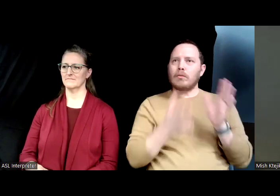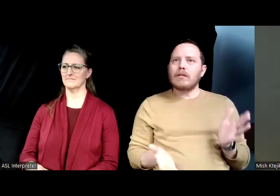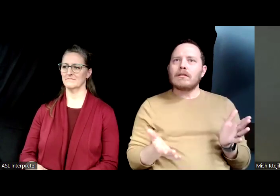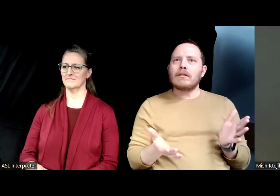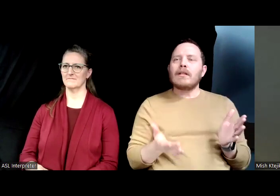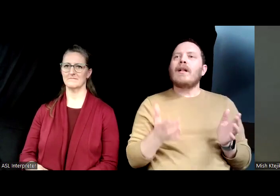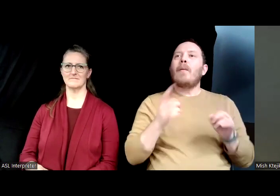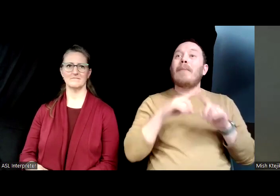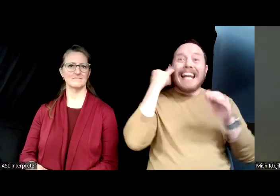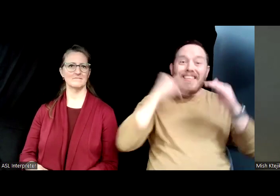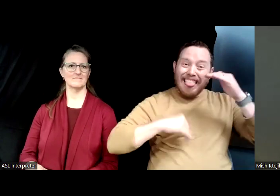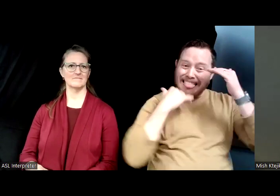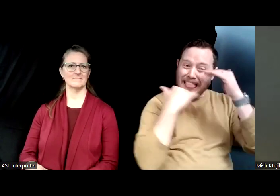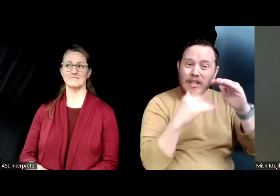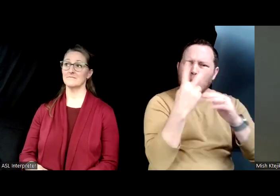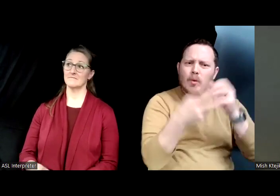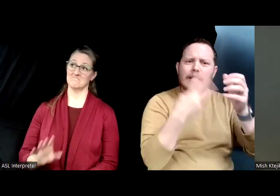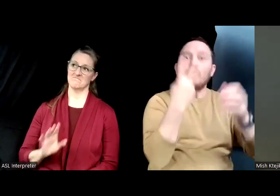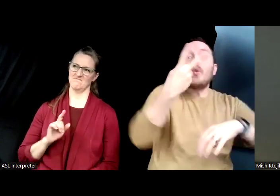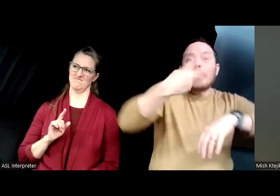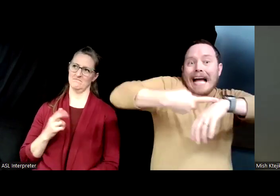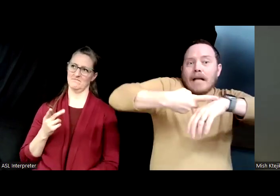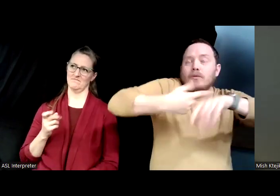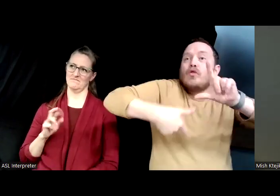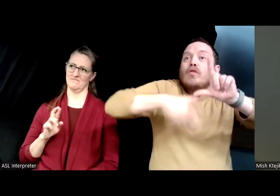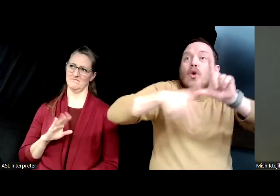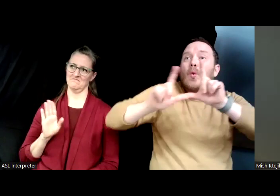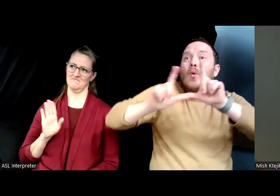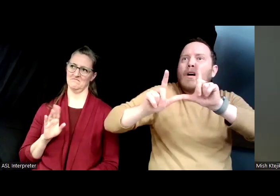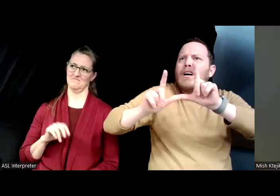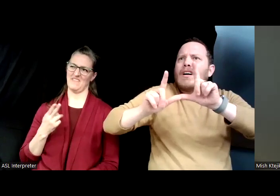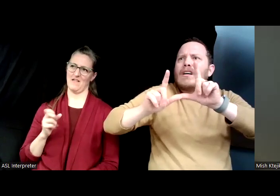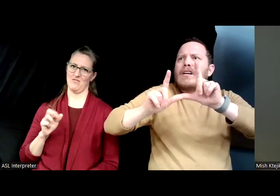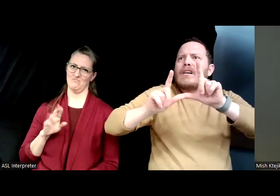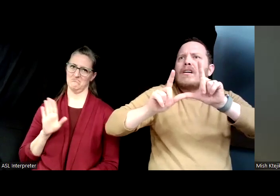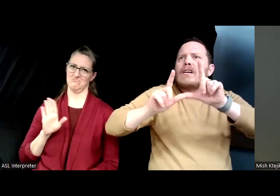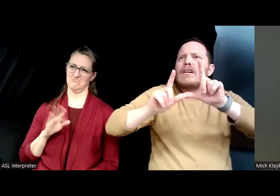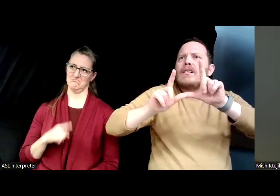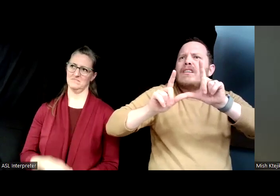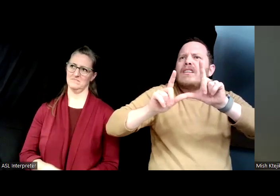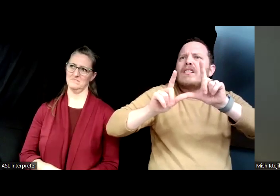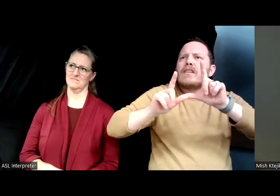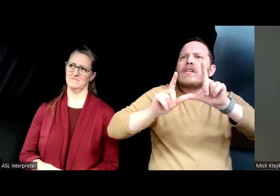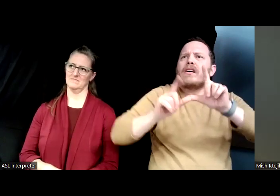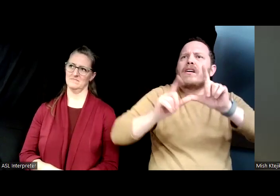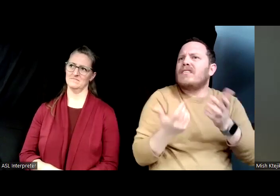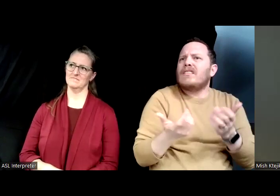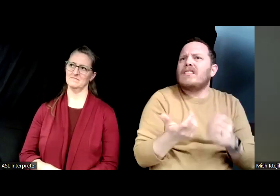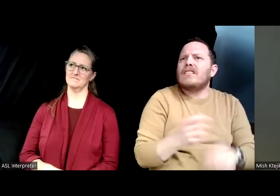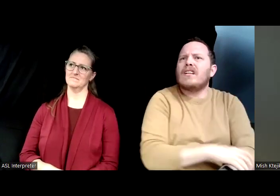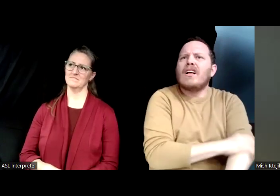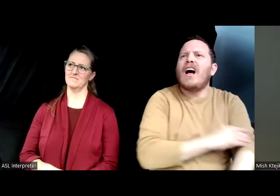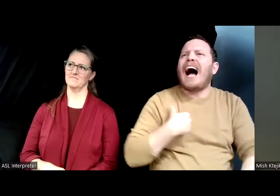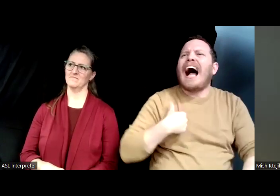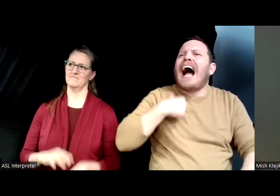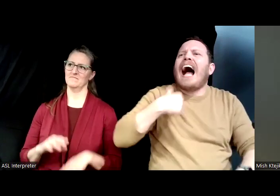they don't want to? Why can they not just keep this generalist license? Because 2 years is quite the limited time. And the 2 renewals